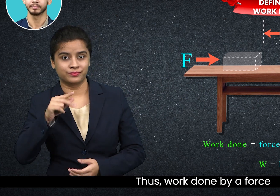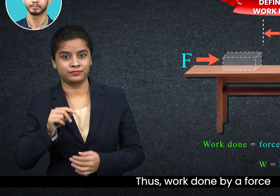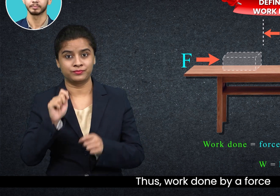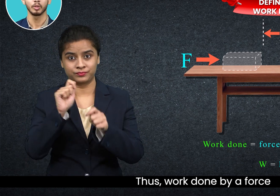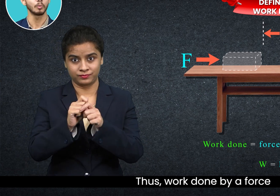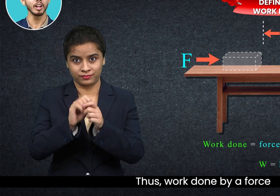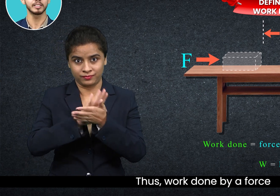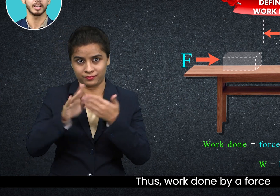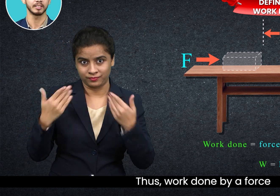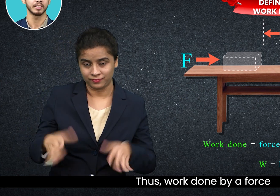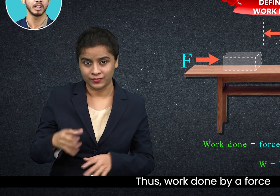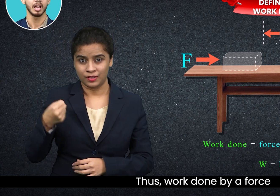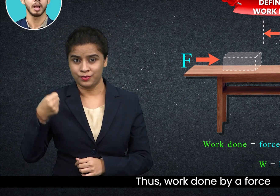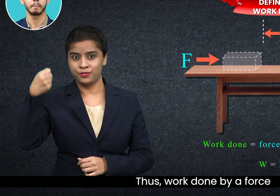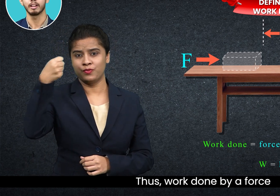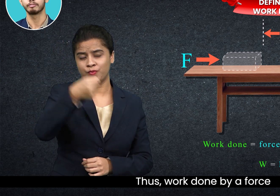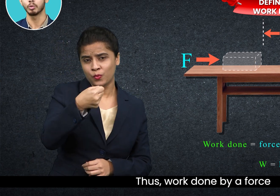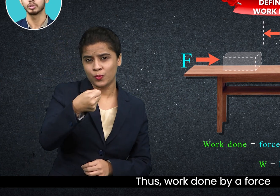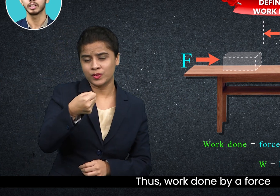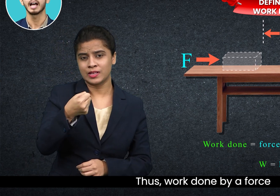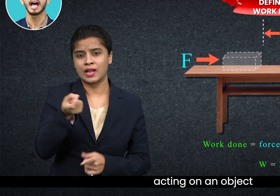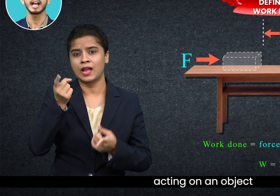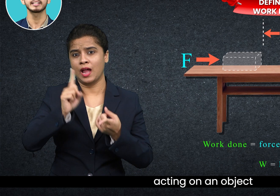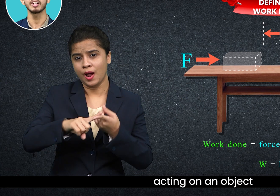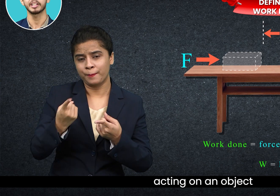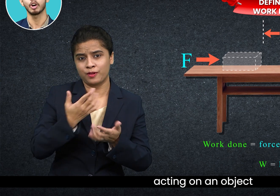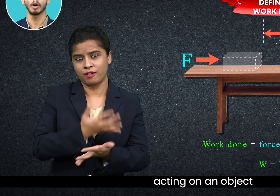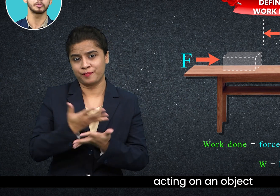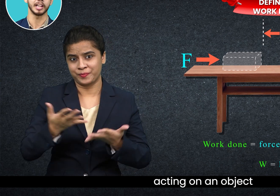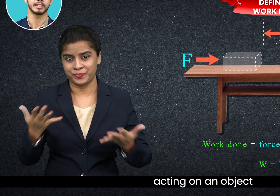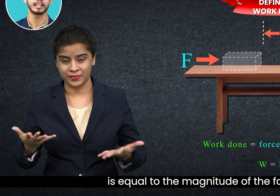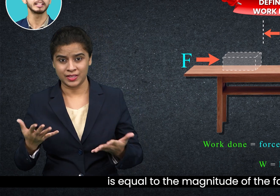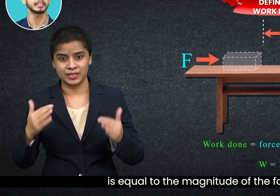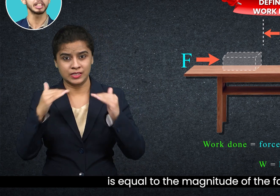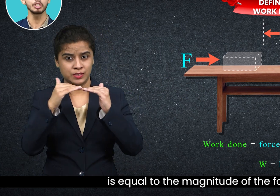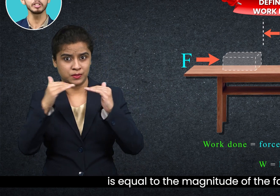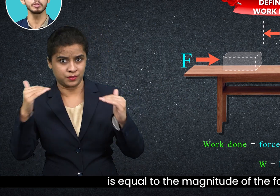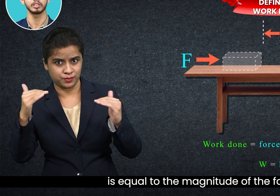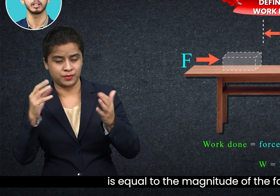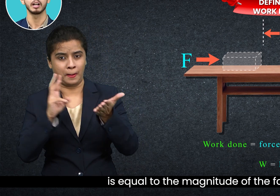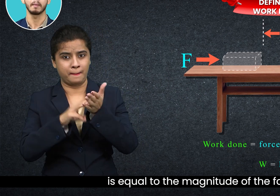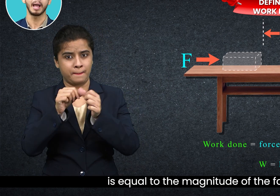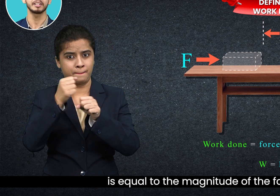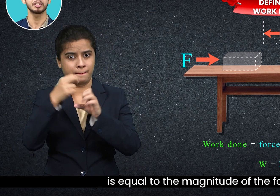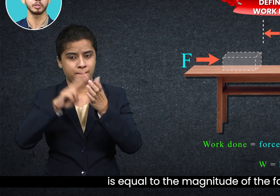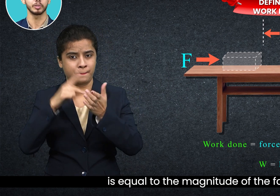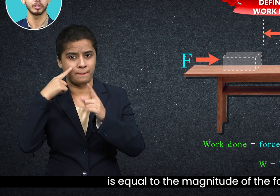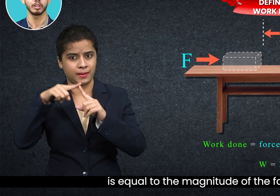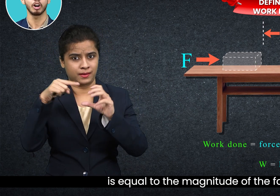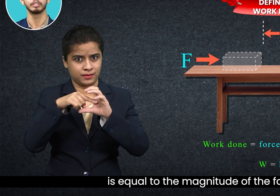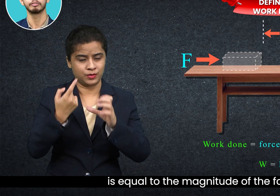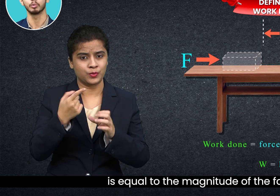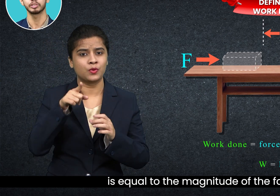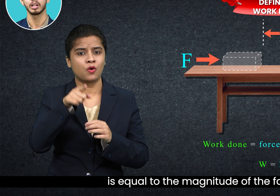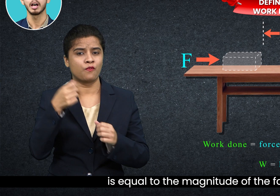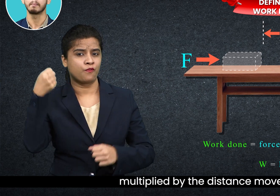Thus, work done by a force acting on an object is equal to the magnitude